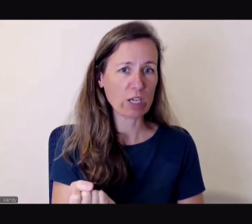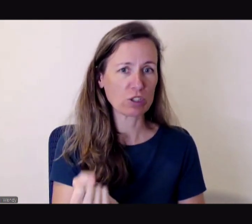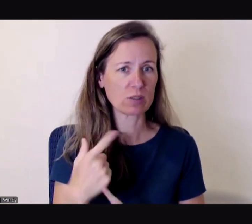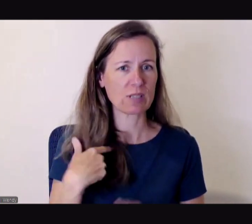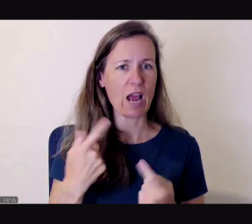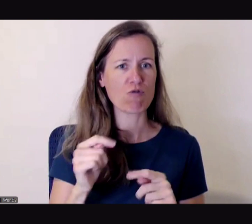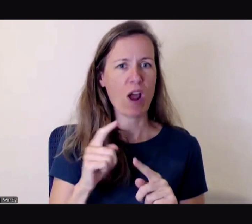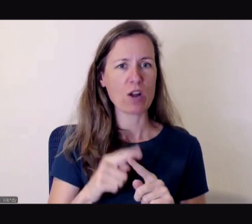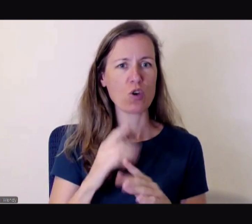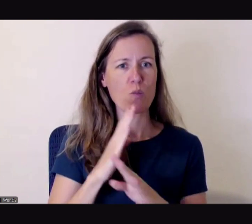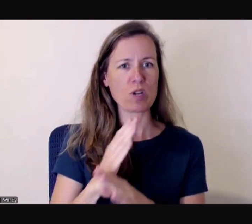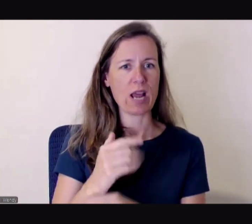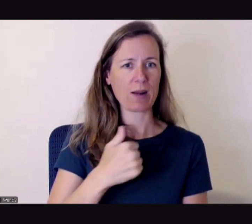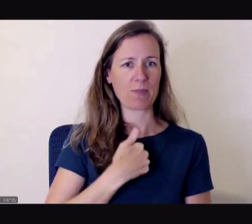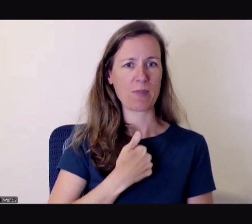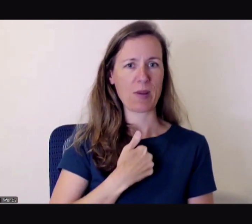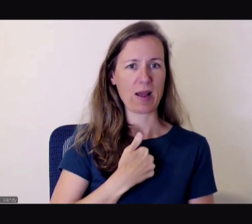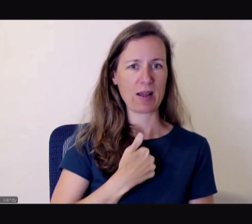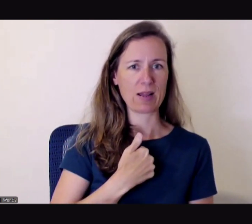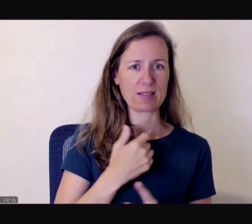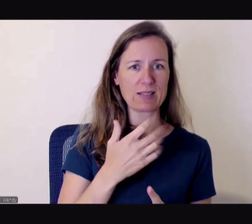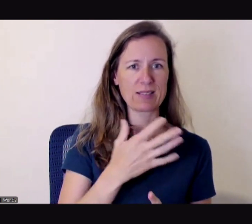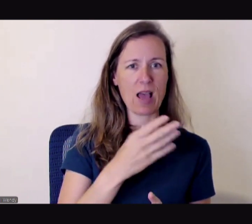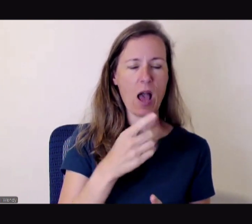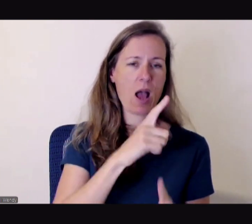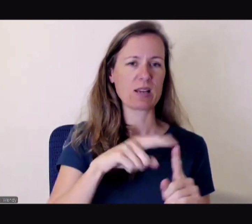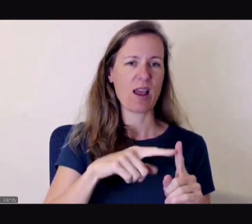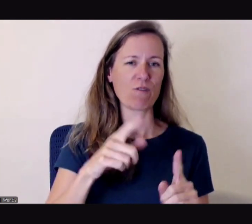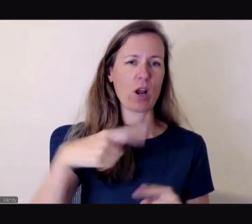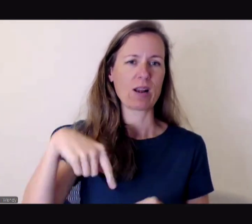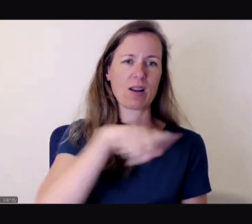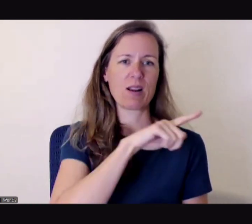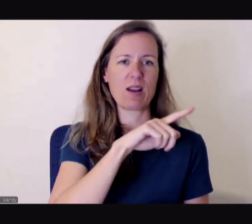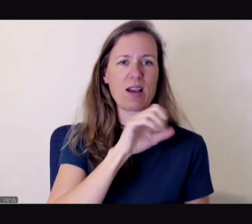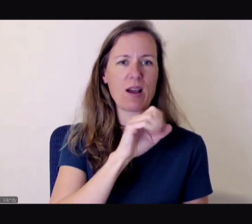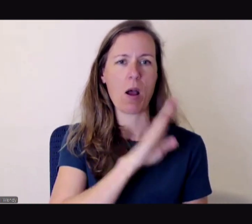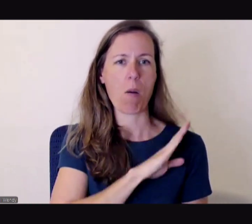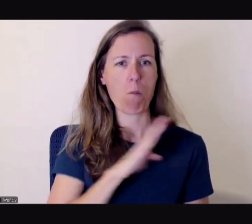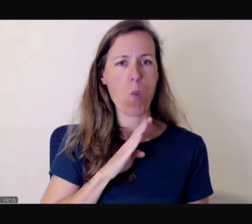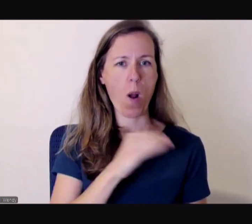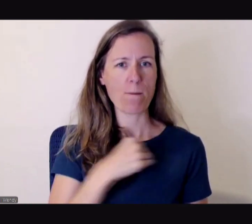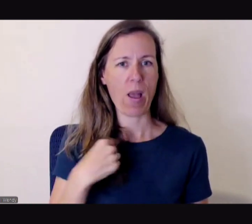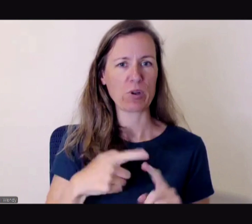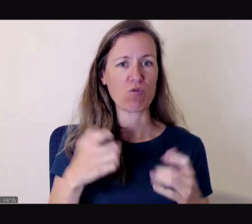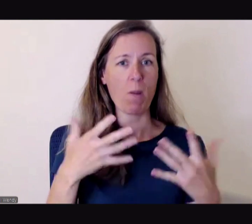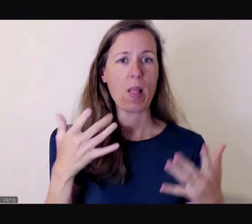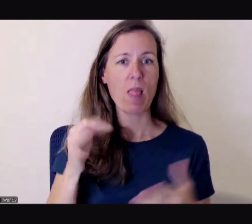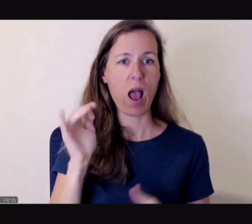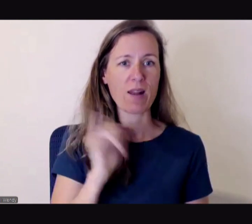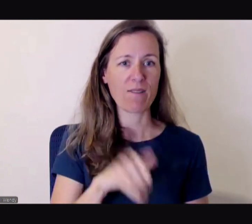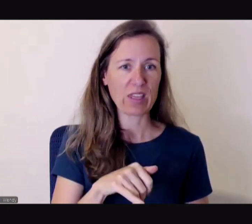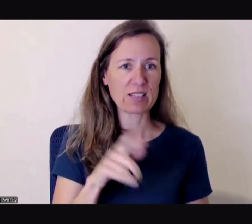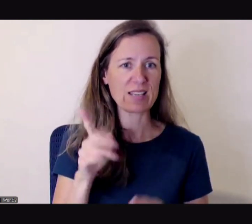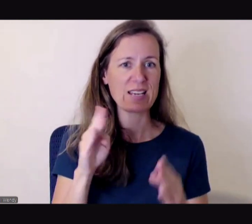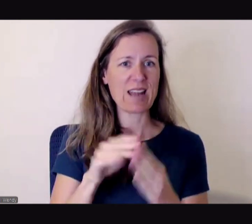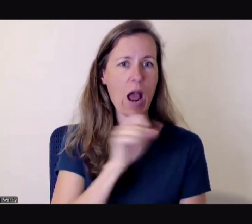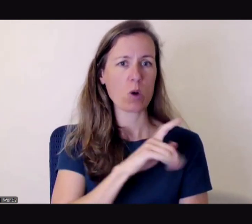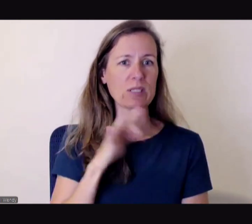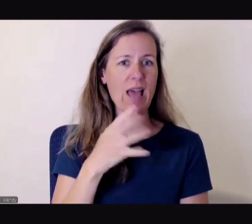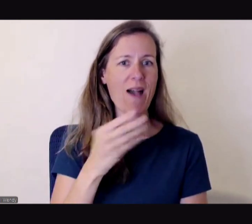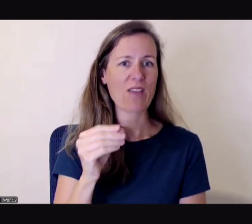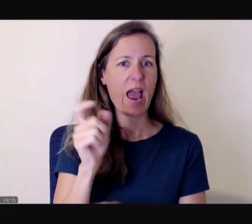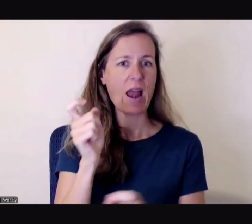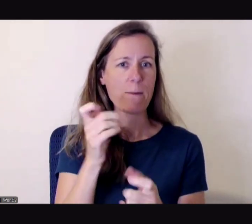many unpleasant situations, all while working tremendously hard day after day on election matters in addition to the regular duties of their